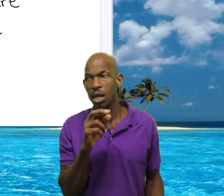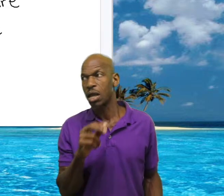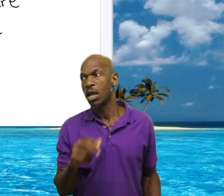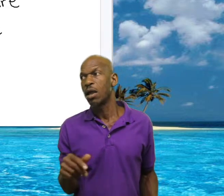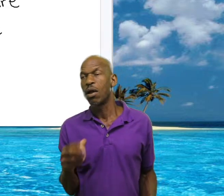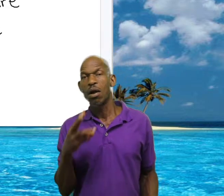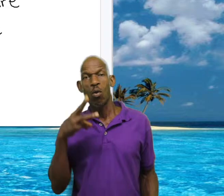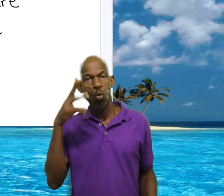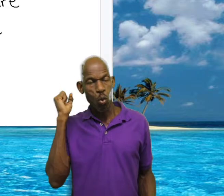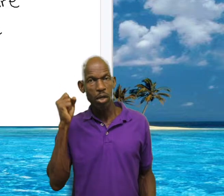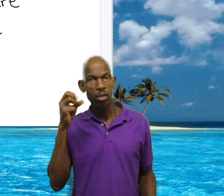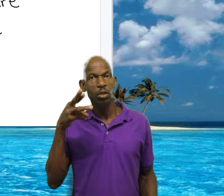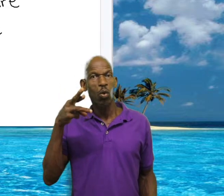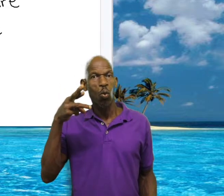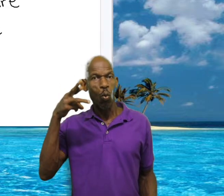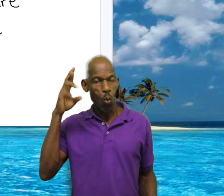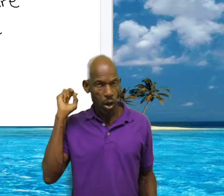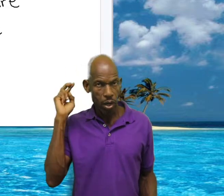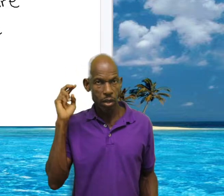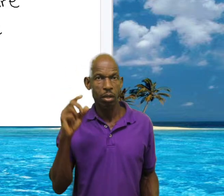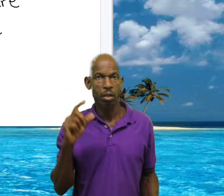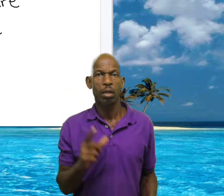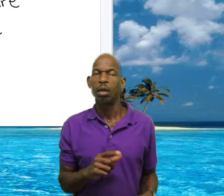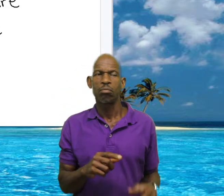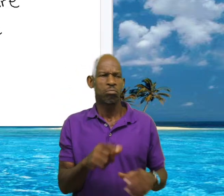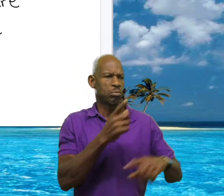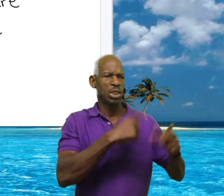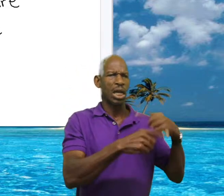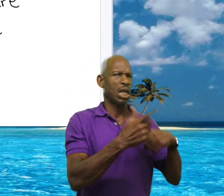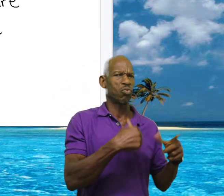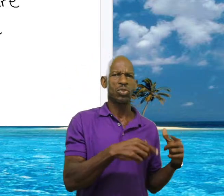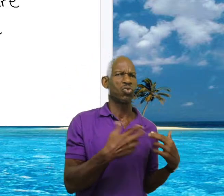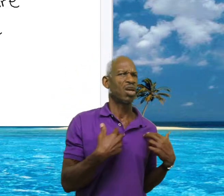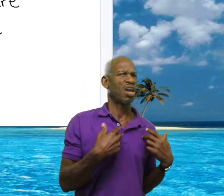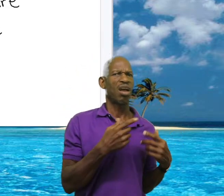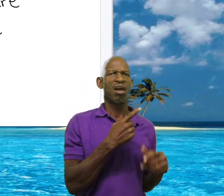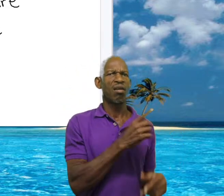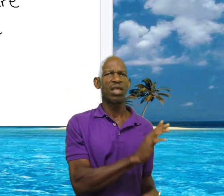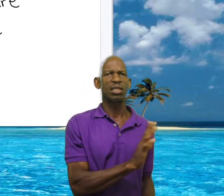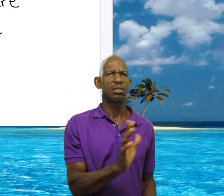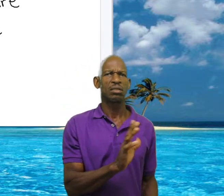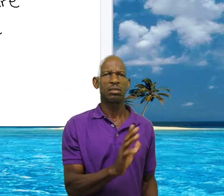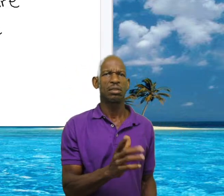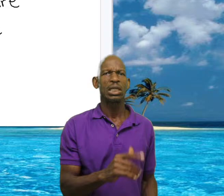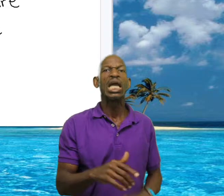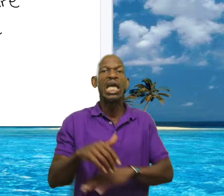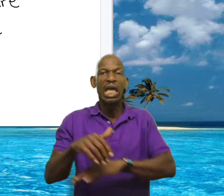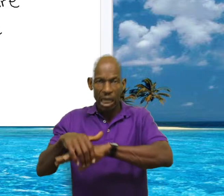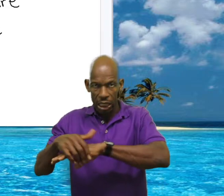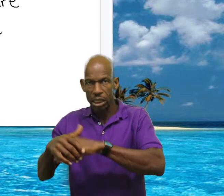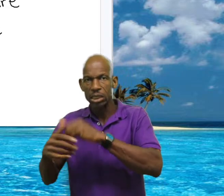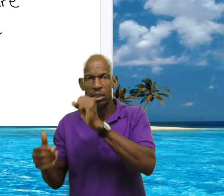have telling verbs, and I'm going to say it here, telling verbs in